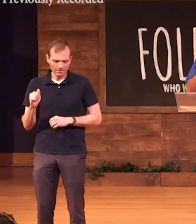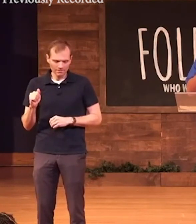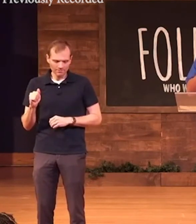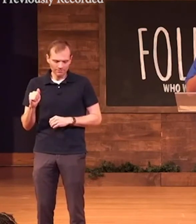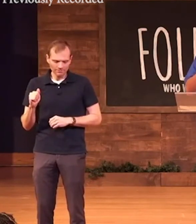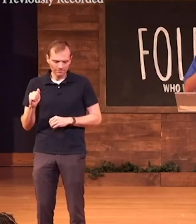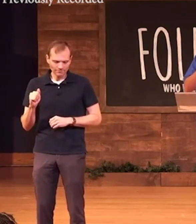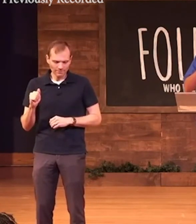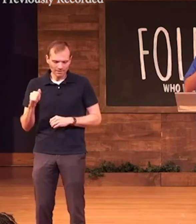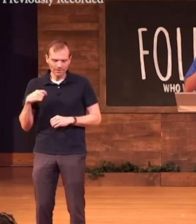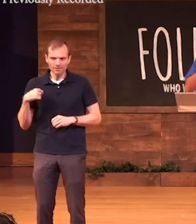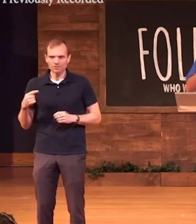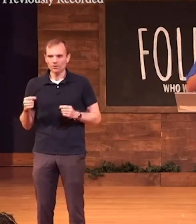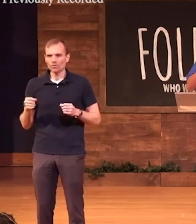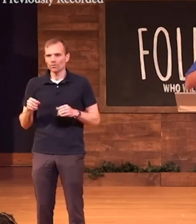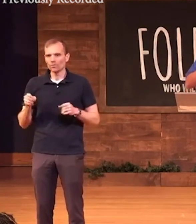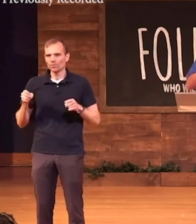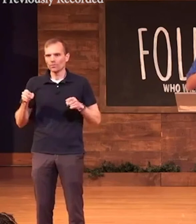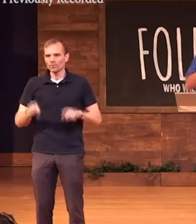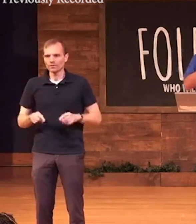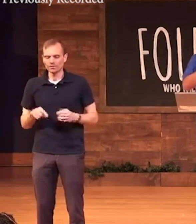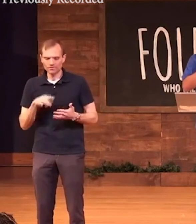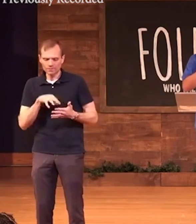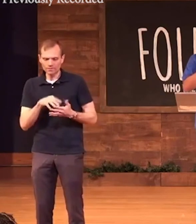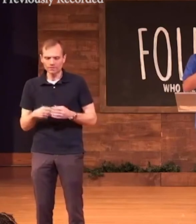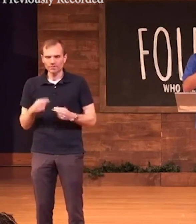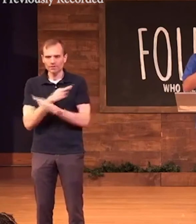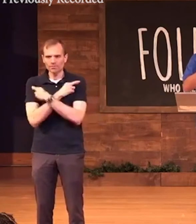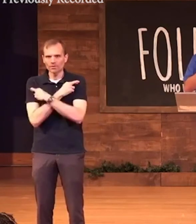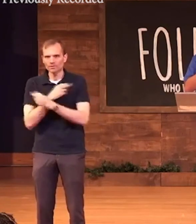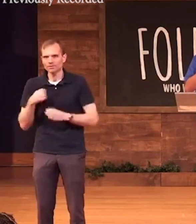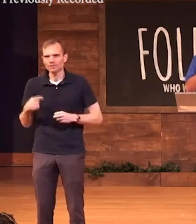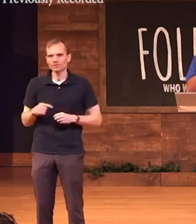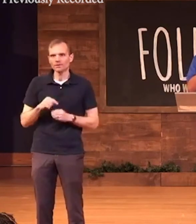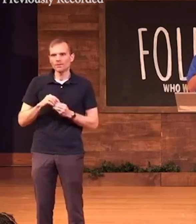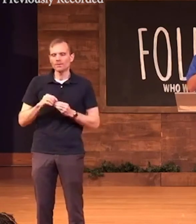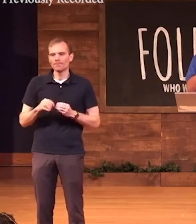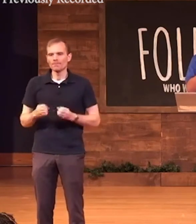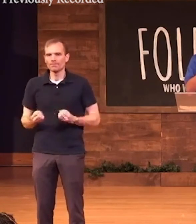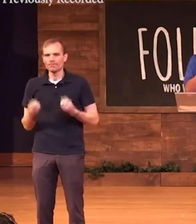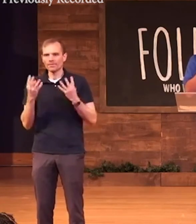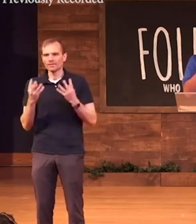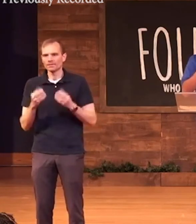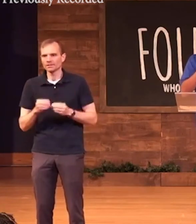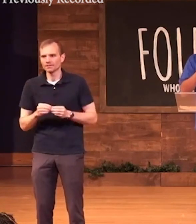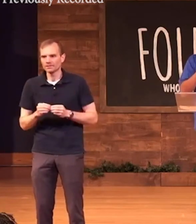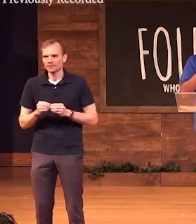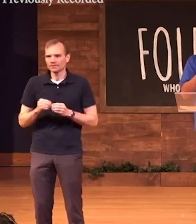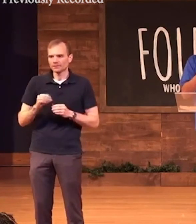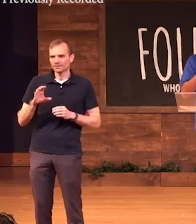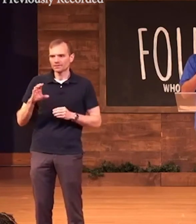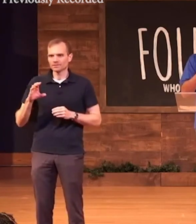that there's actually a line of cells around our bones that is constantly eating those away.